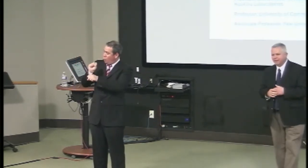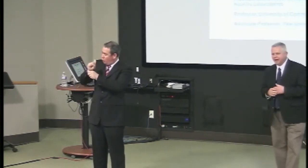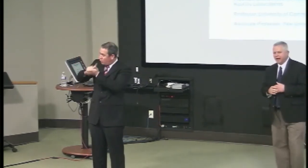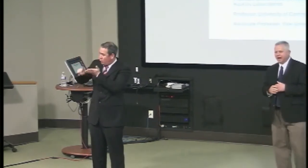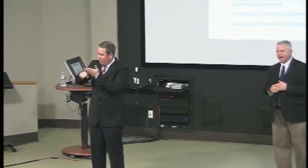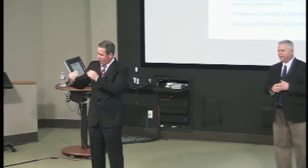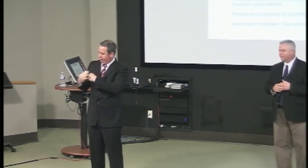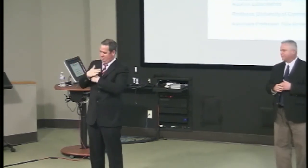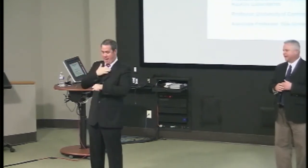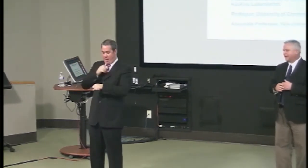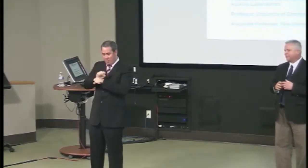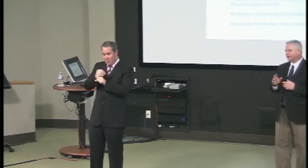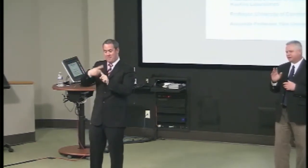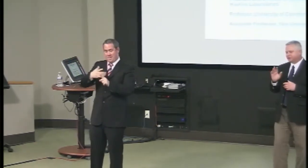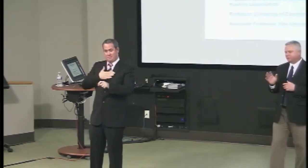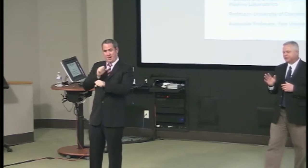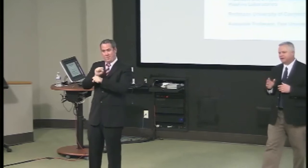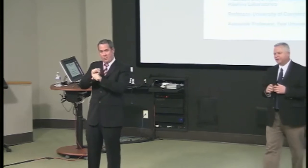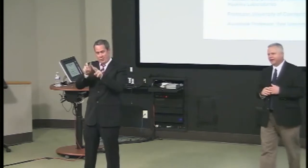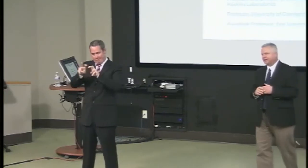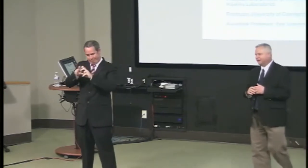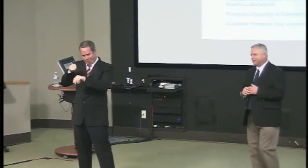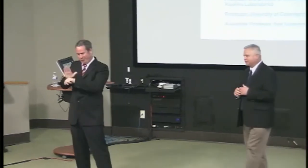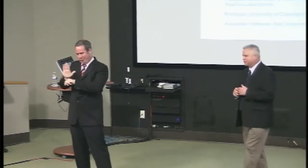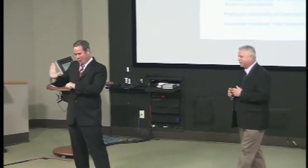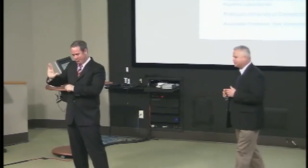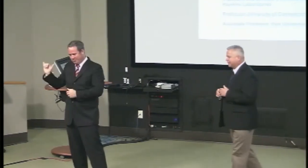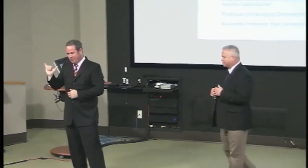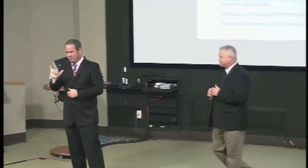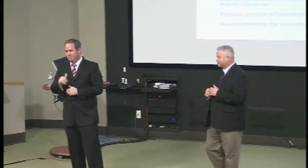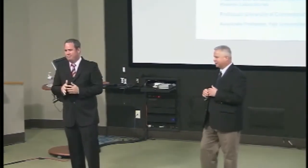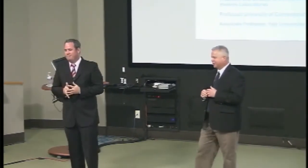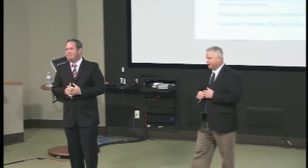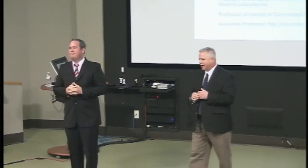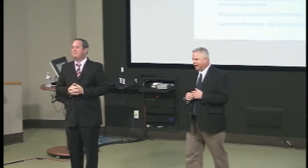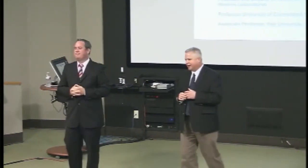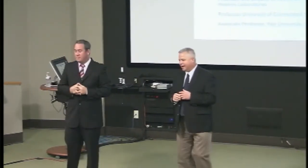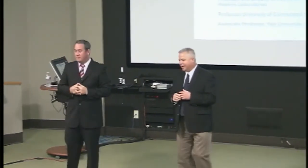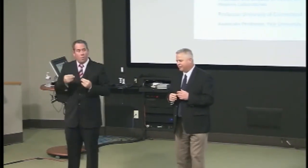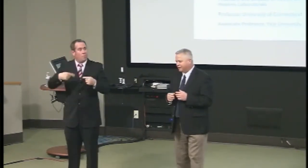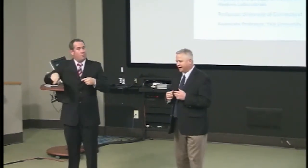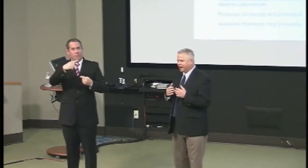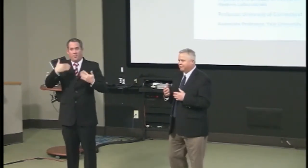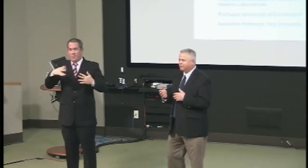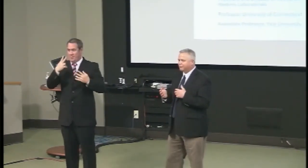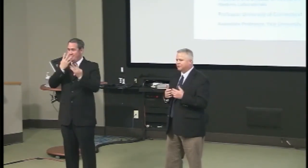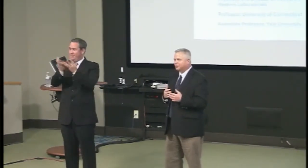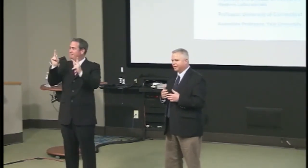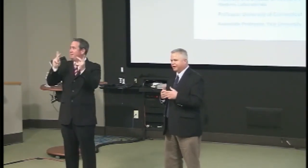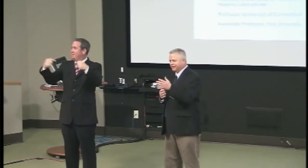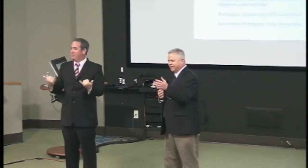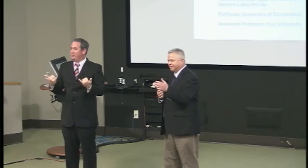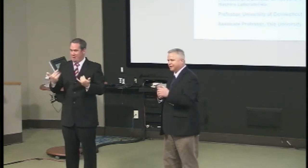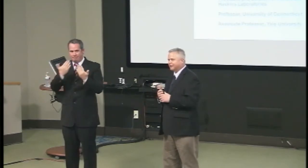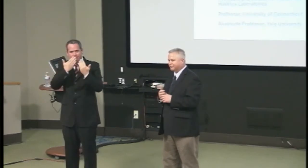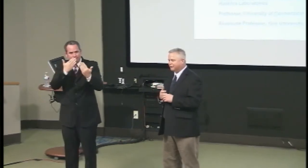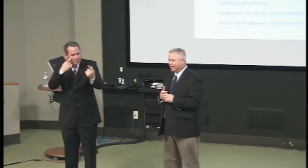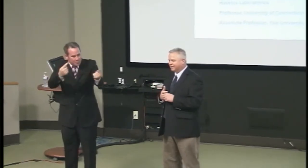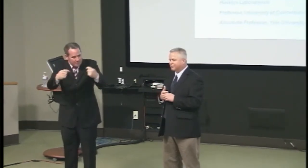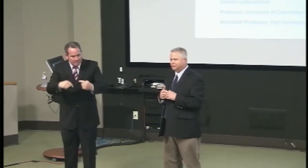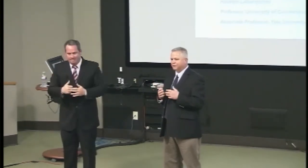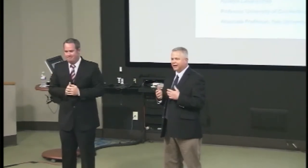coming. And I want to especially thank the translators. Now, I'm from New York, and